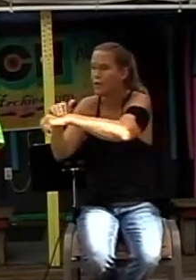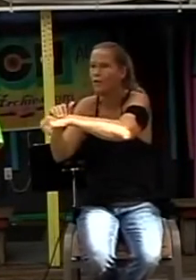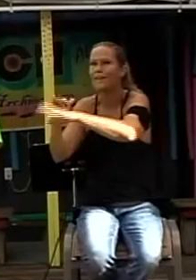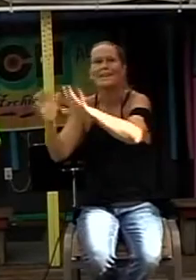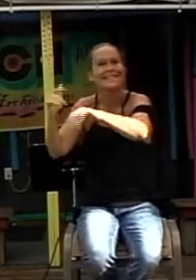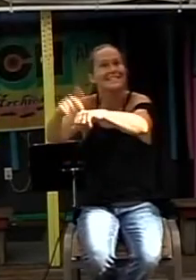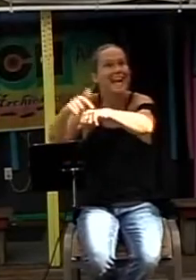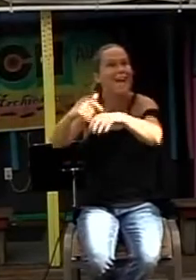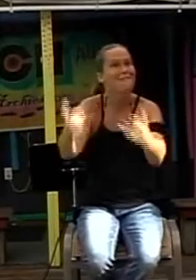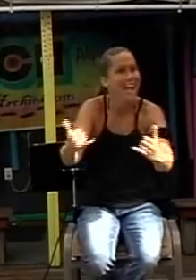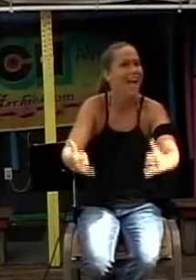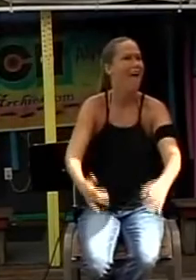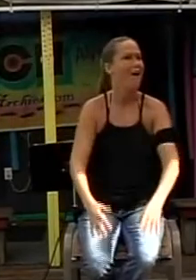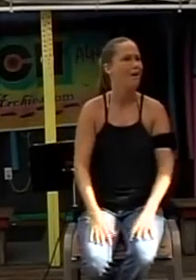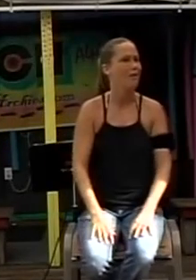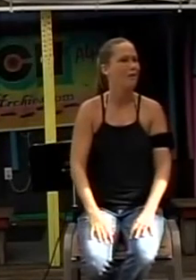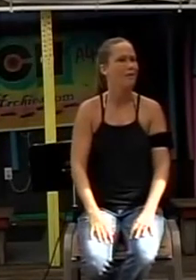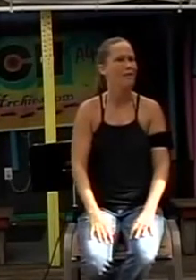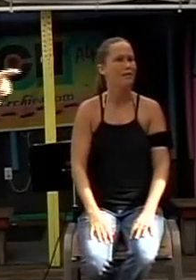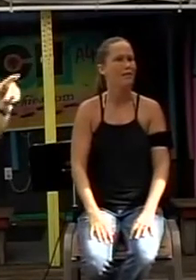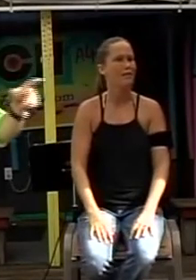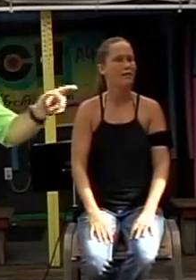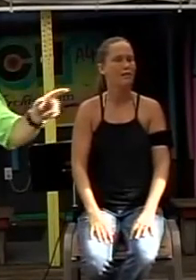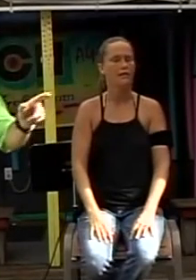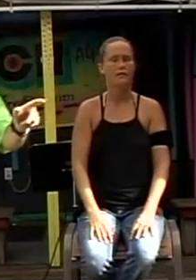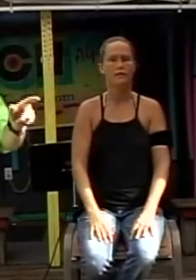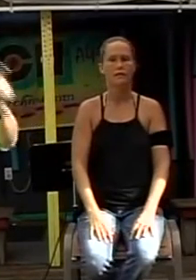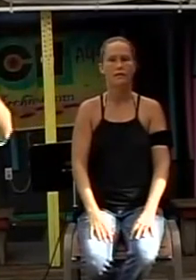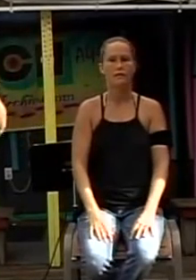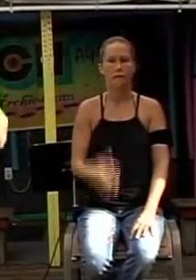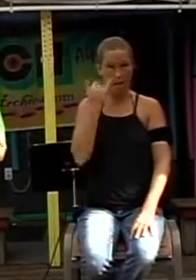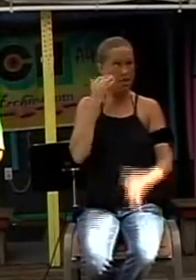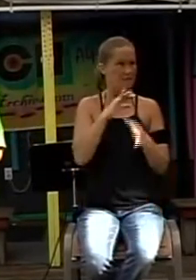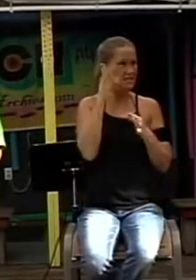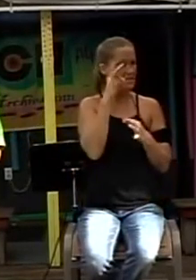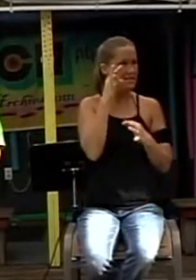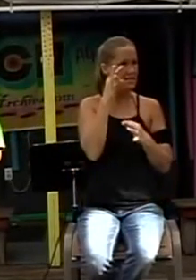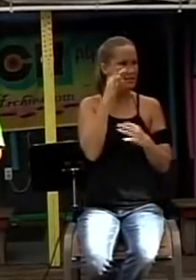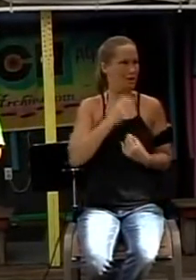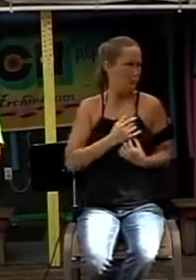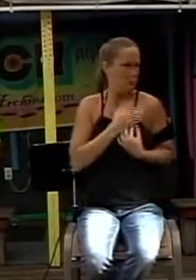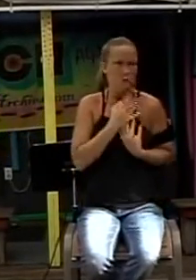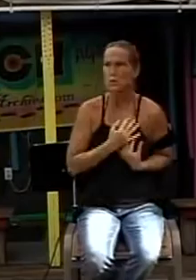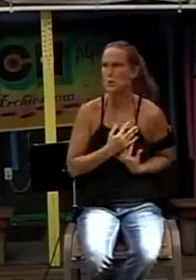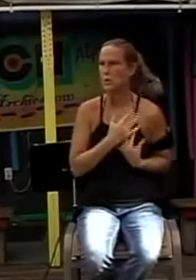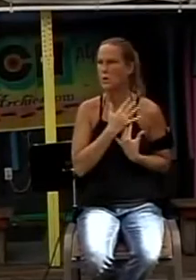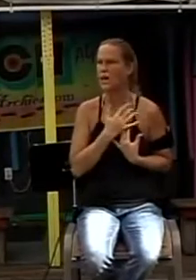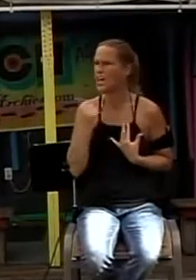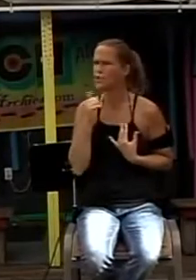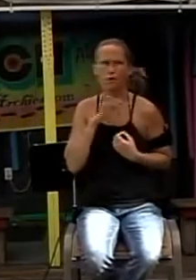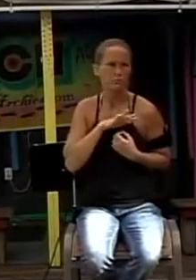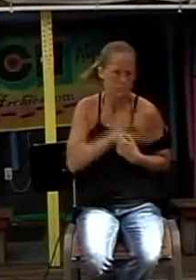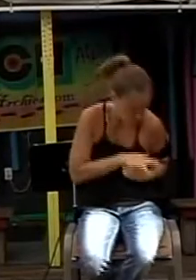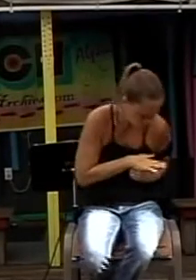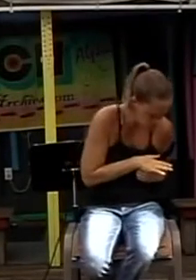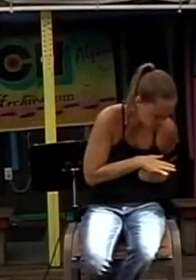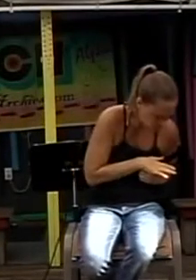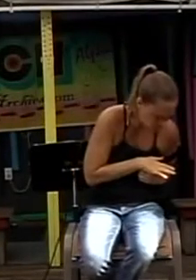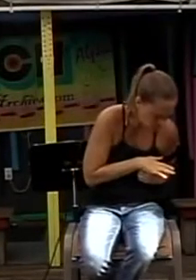Quenching the Spirit. Don't listen to what other people say about it. Go with what God gives you.